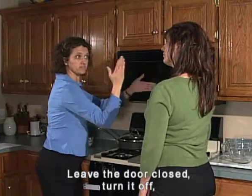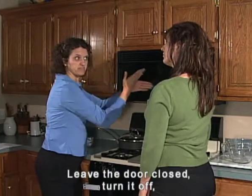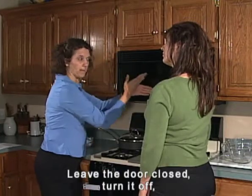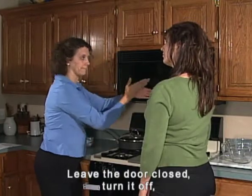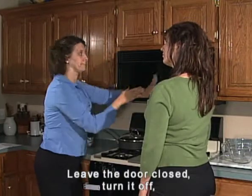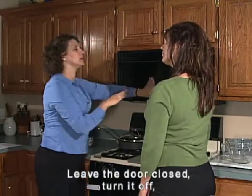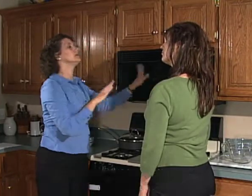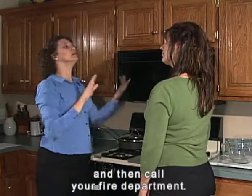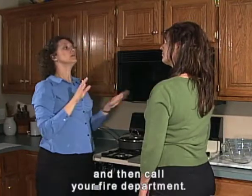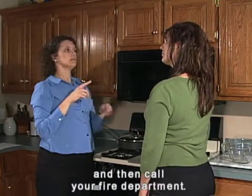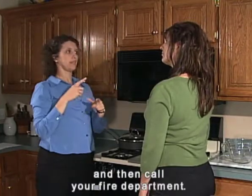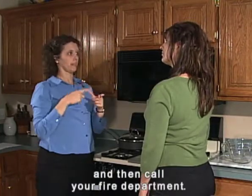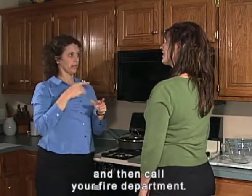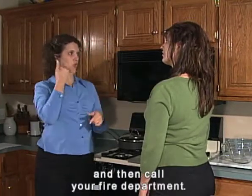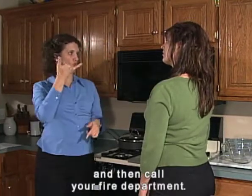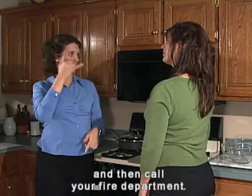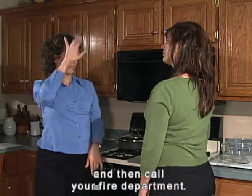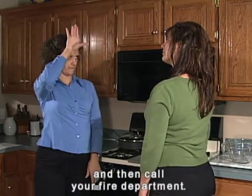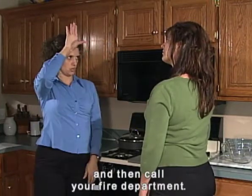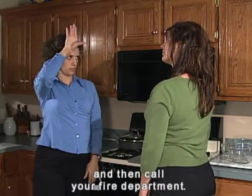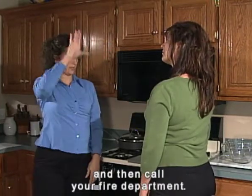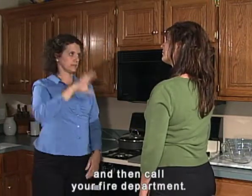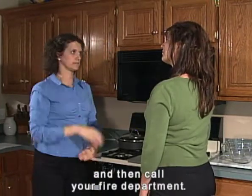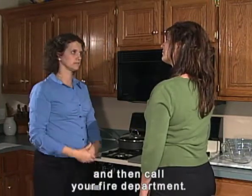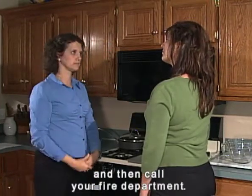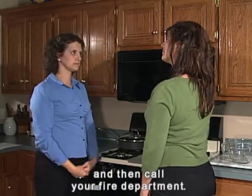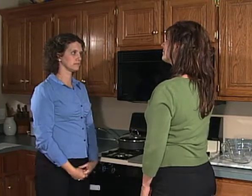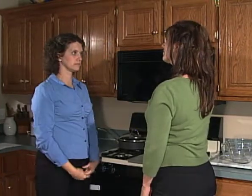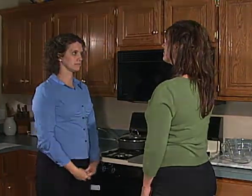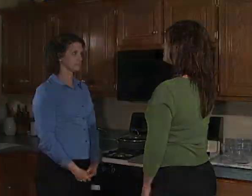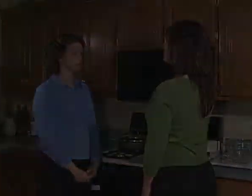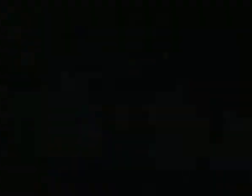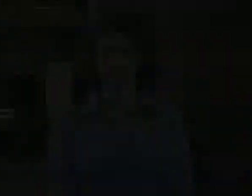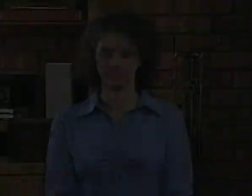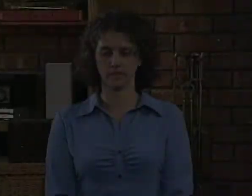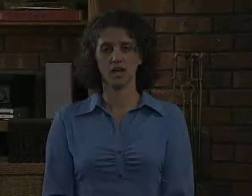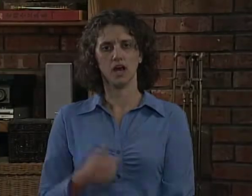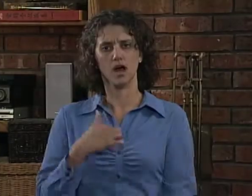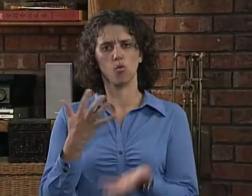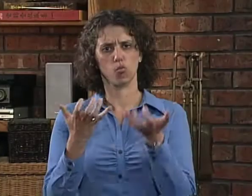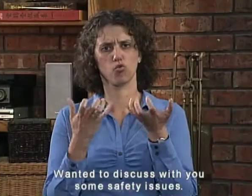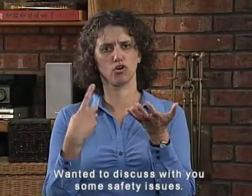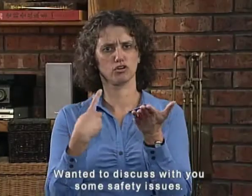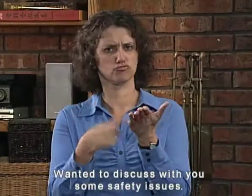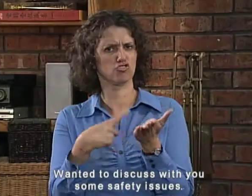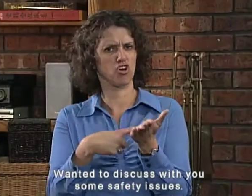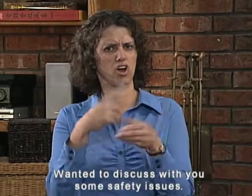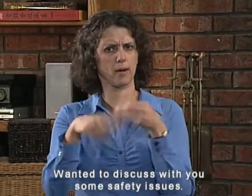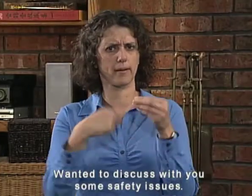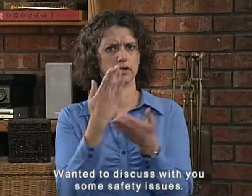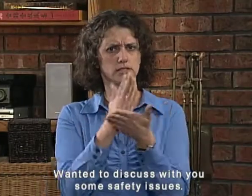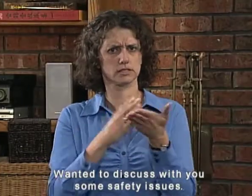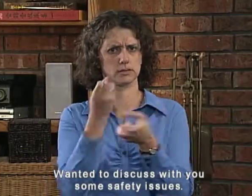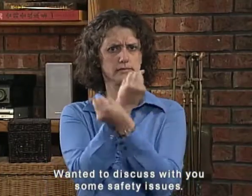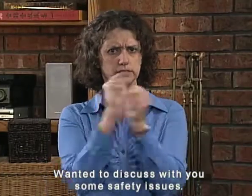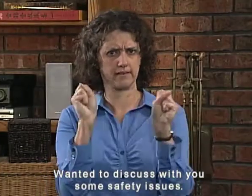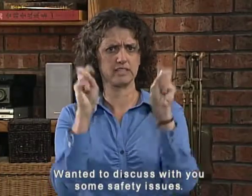turn it off, and then call your fire department. I wanted to discuss with you some safety